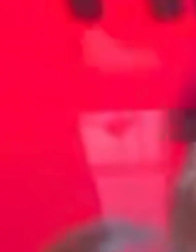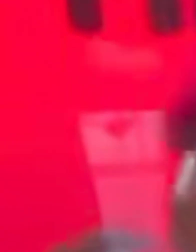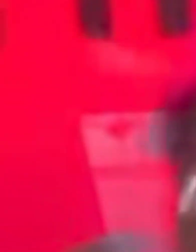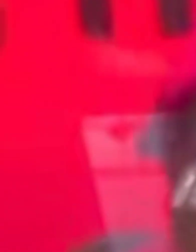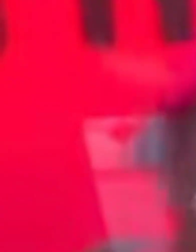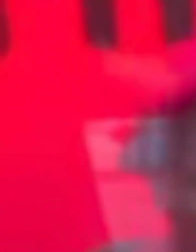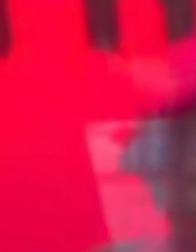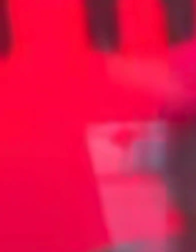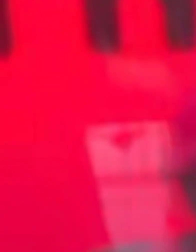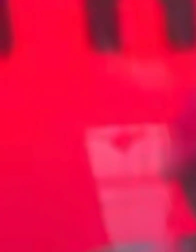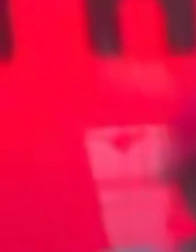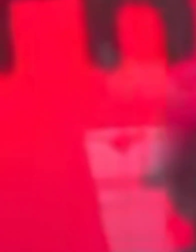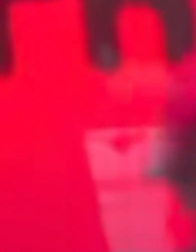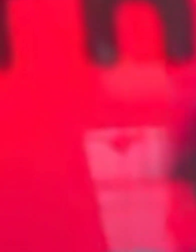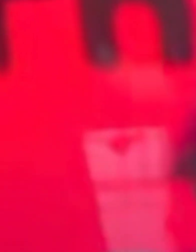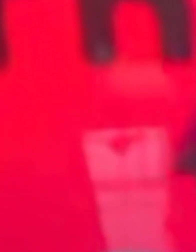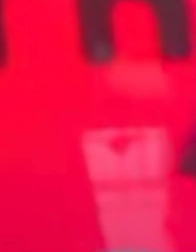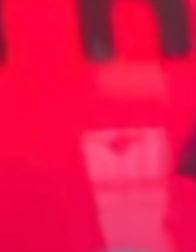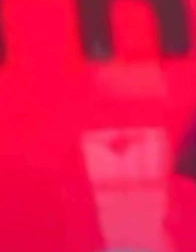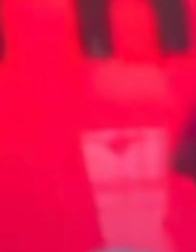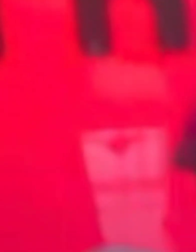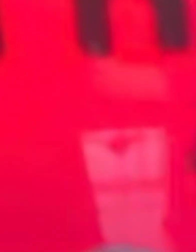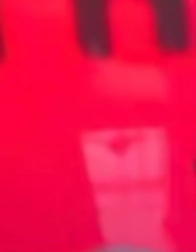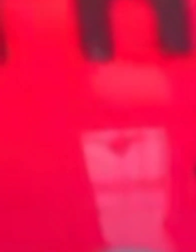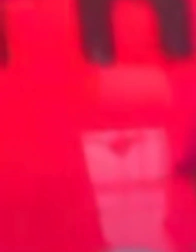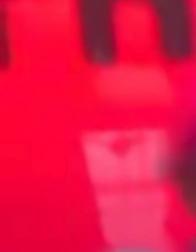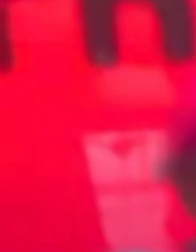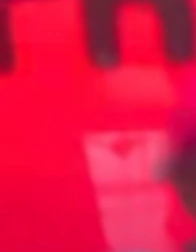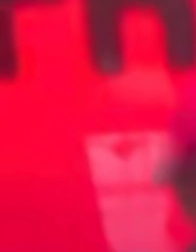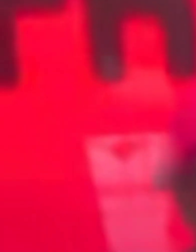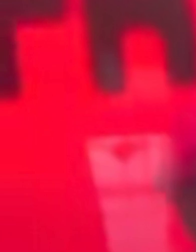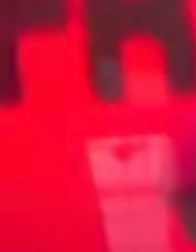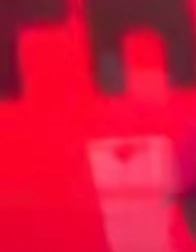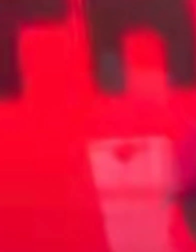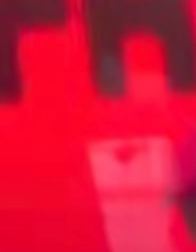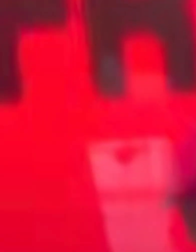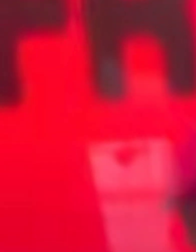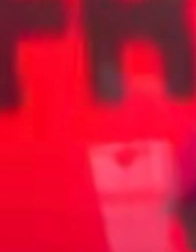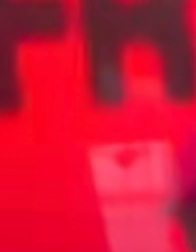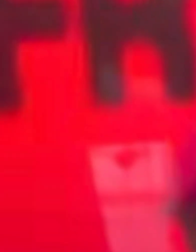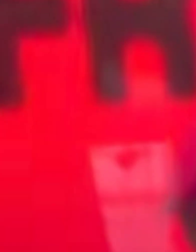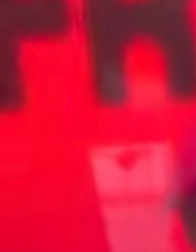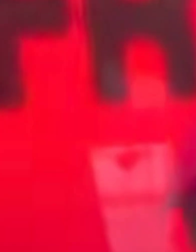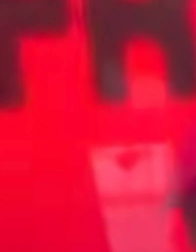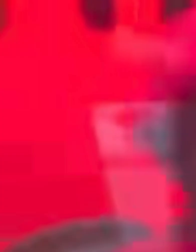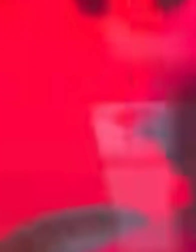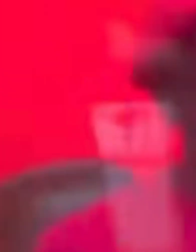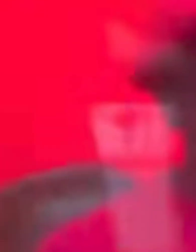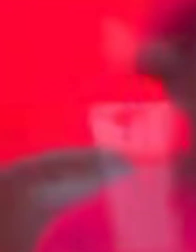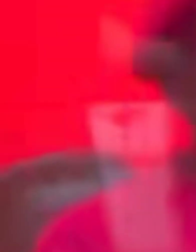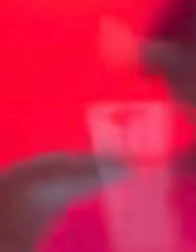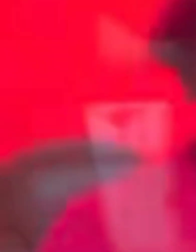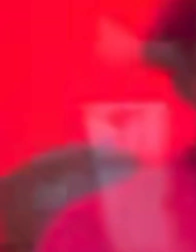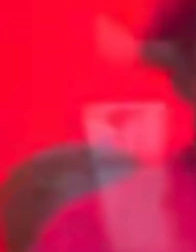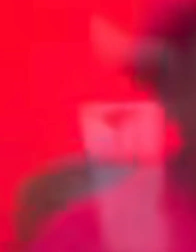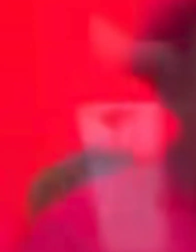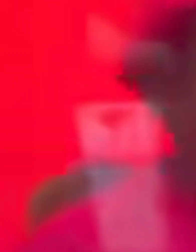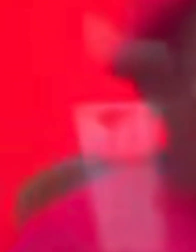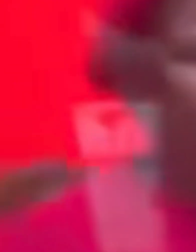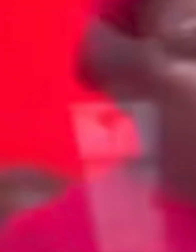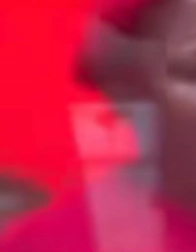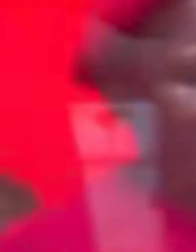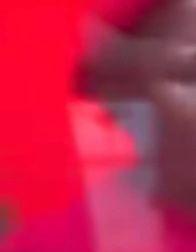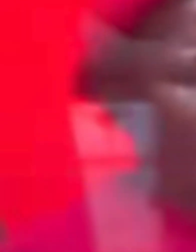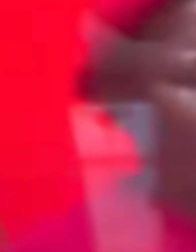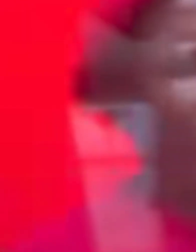nose. We don't know actually what was this sickness. And even today, he never disclosed, but he stand in a podium